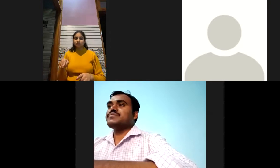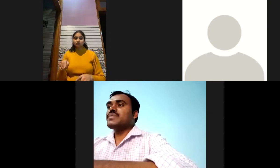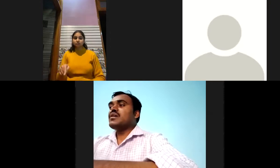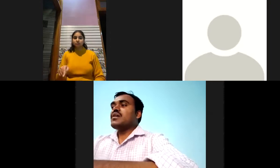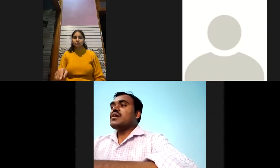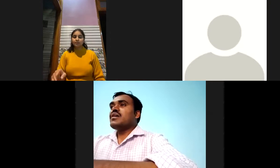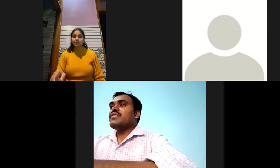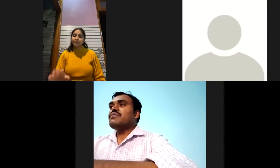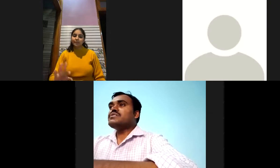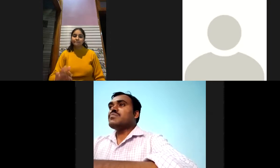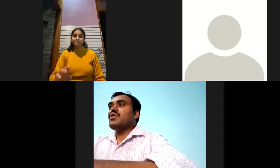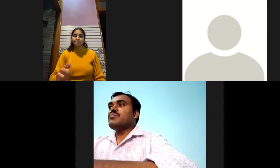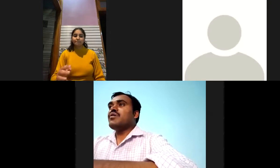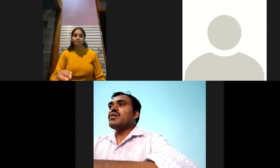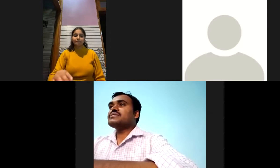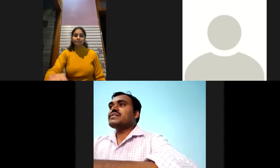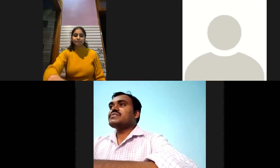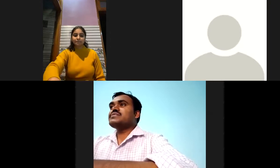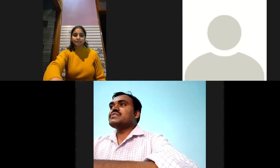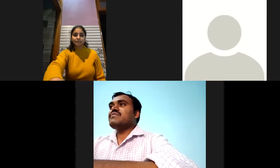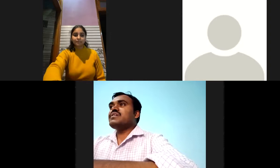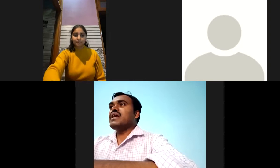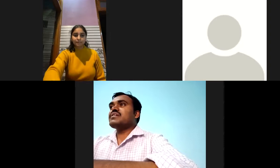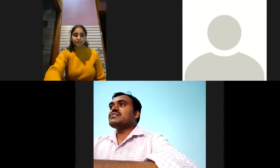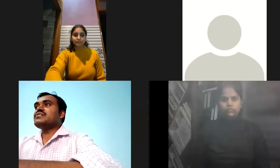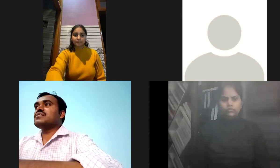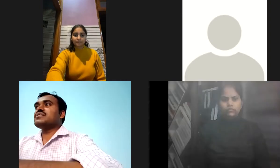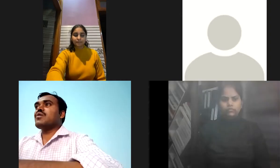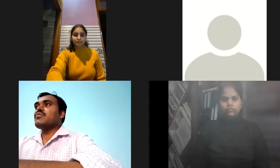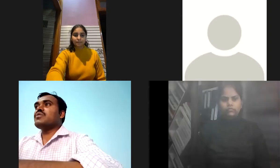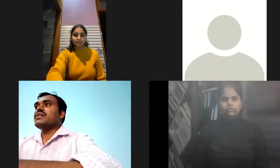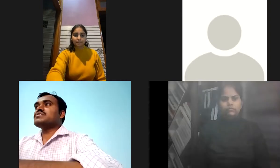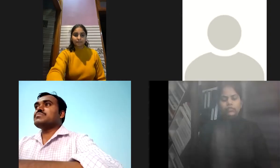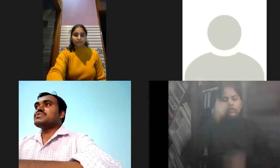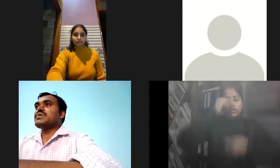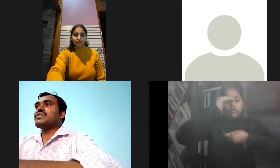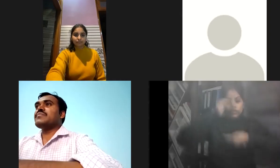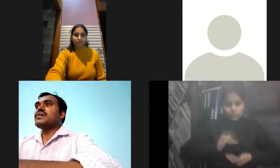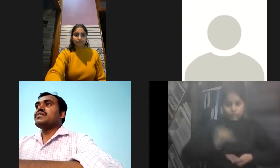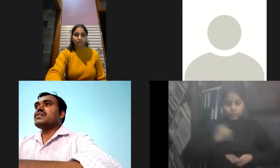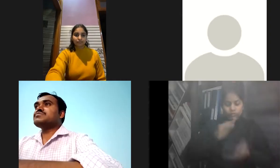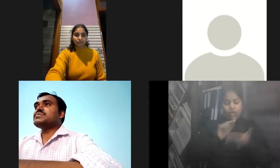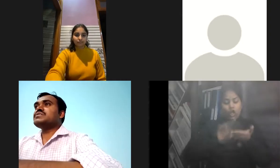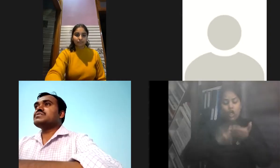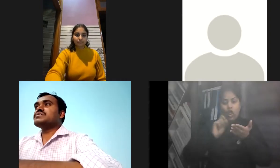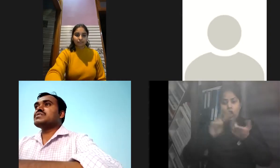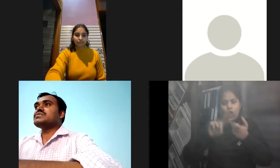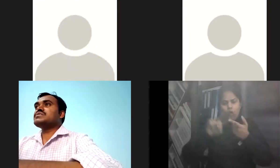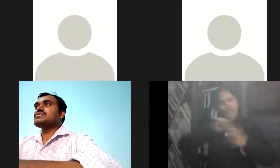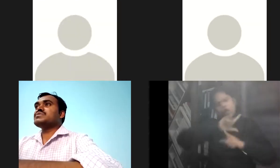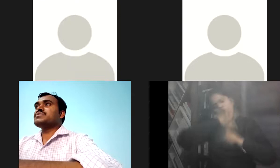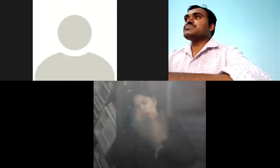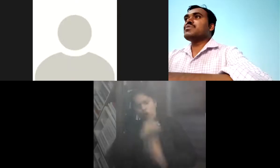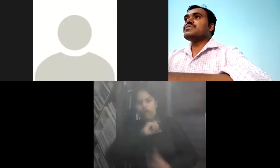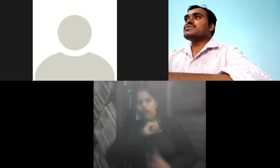pieces. Though a small boy, Oscar resists every character in the novel except his mother. He expressed his